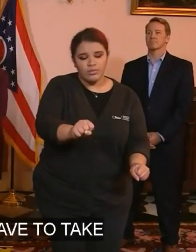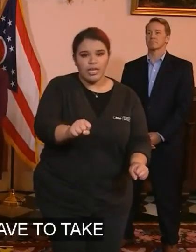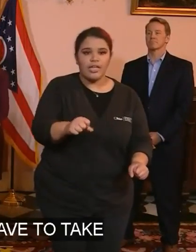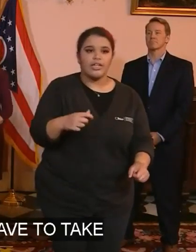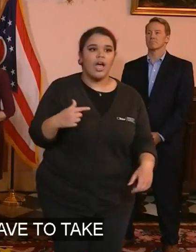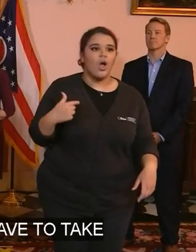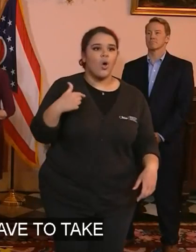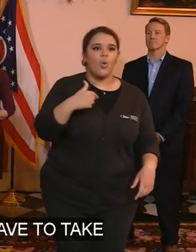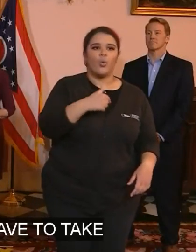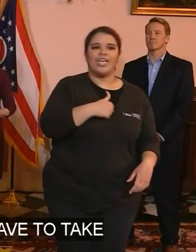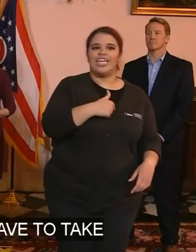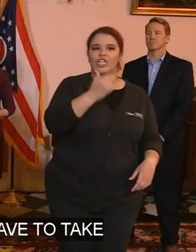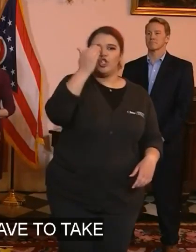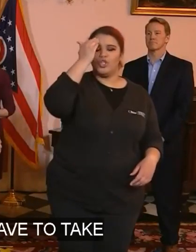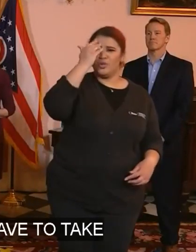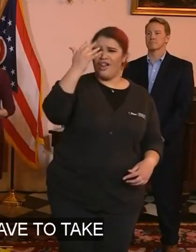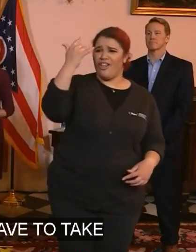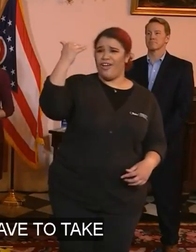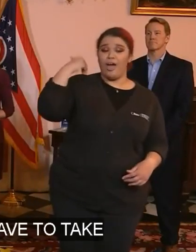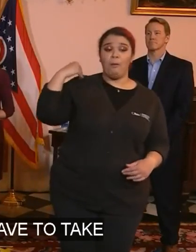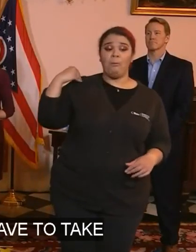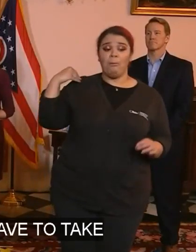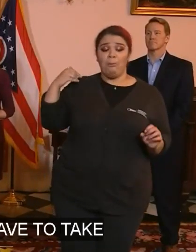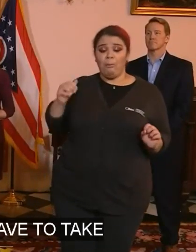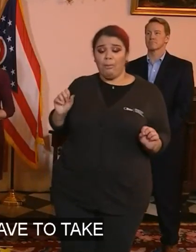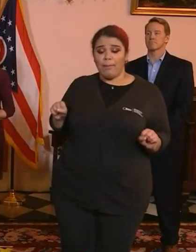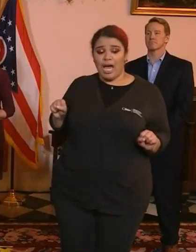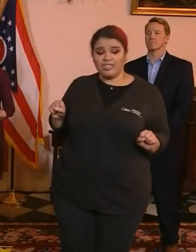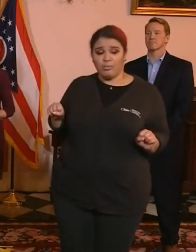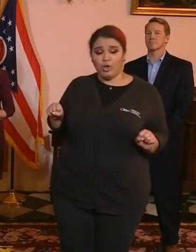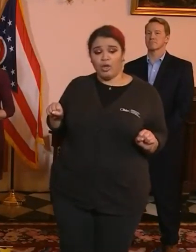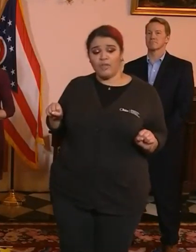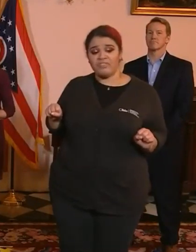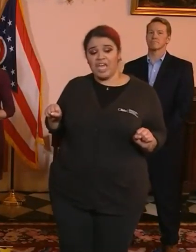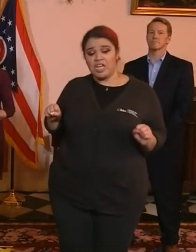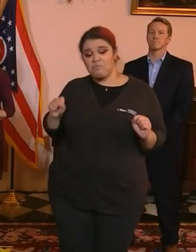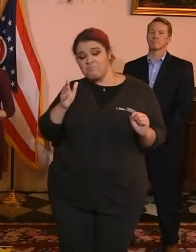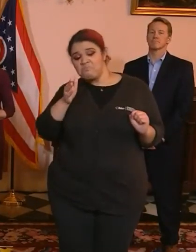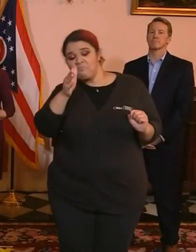to close the bars. I got pictures Sunday morning